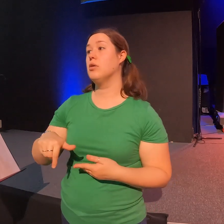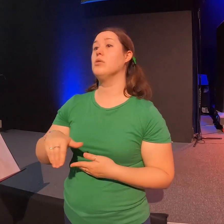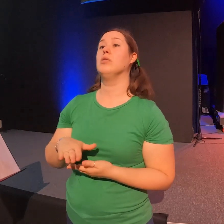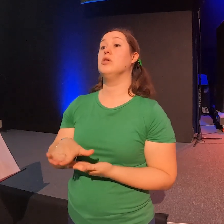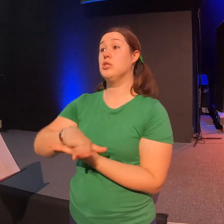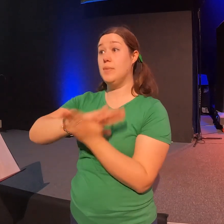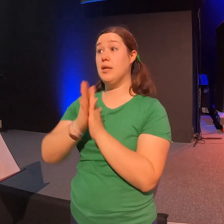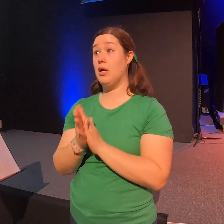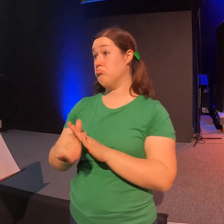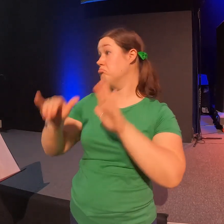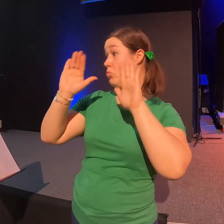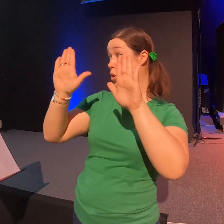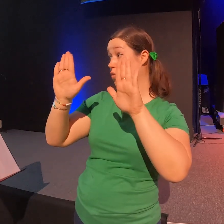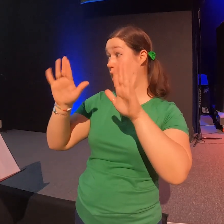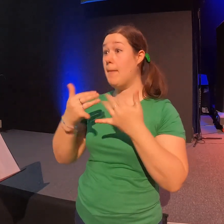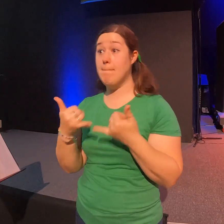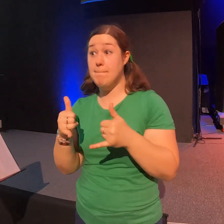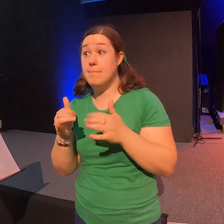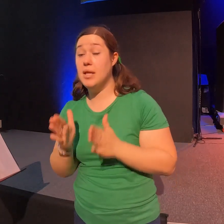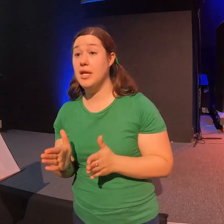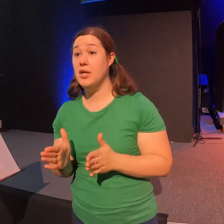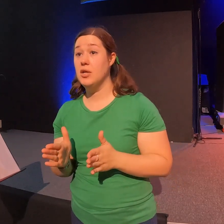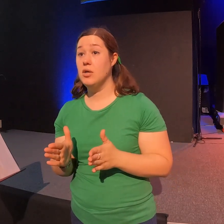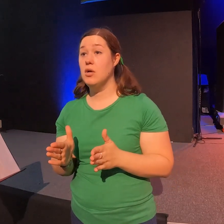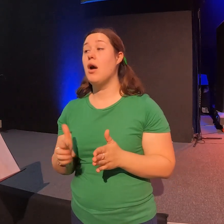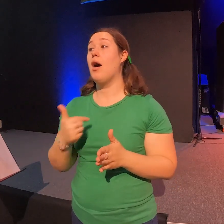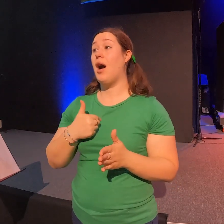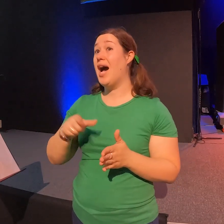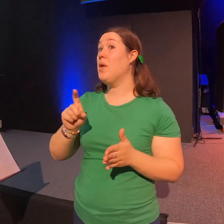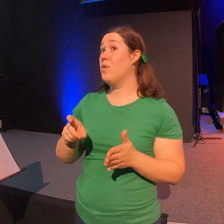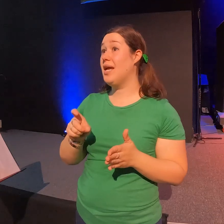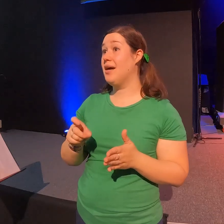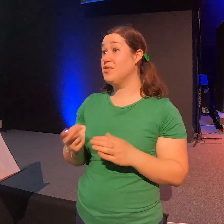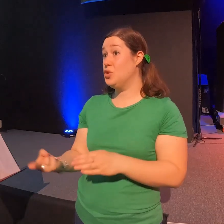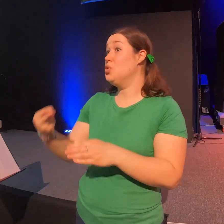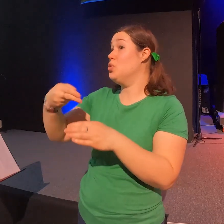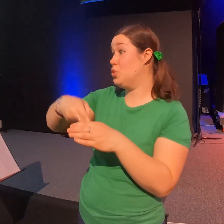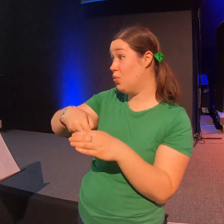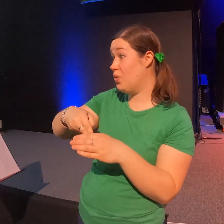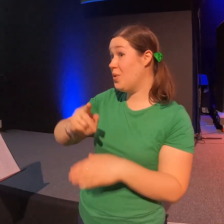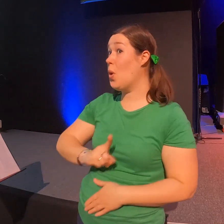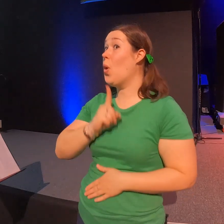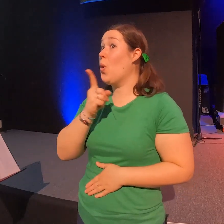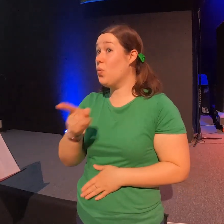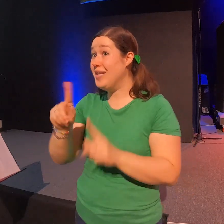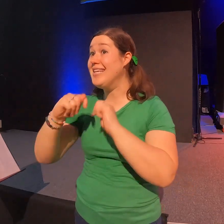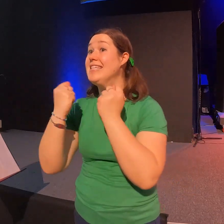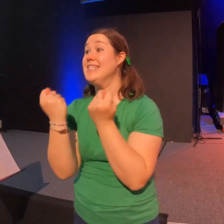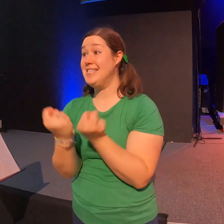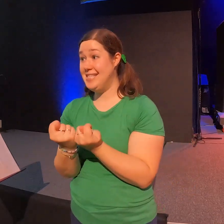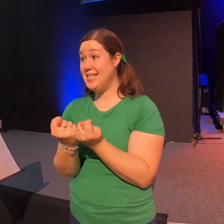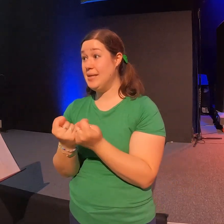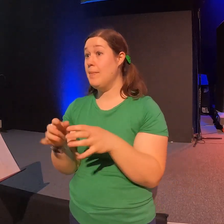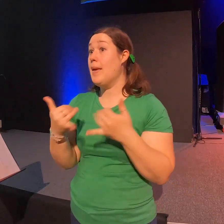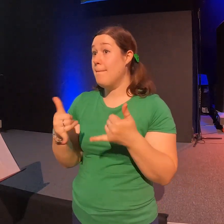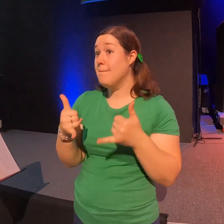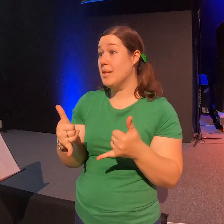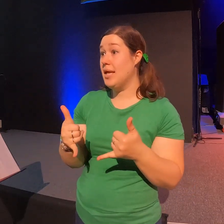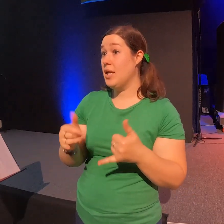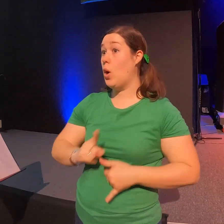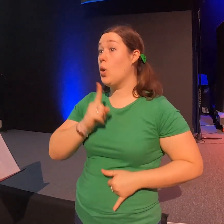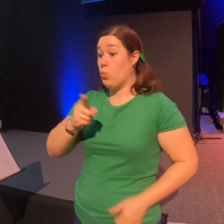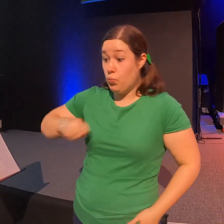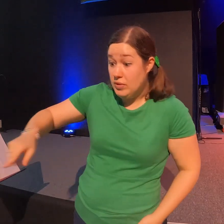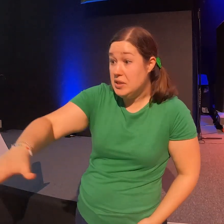me to realize what I was made of, I would have to join a real team and play on a real field and pitch